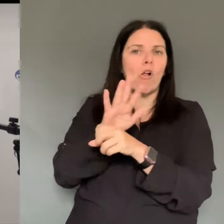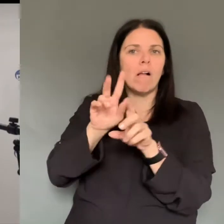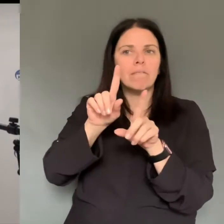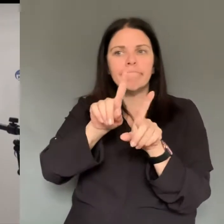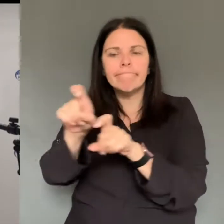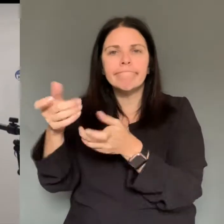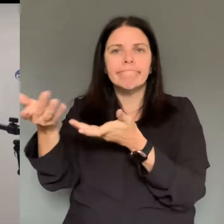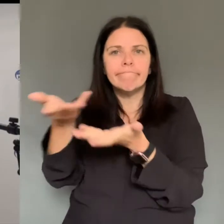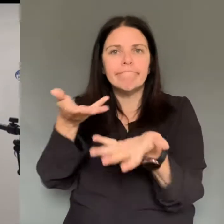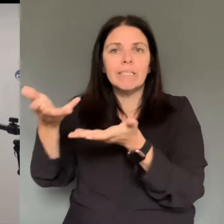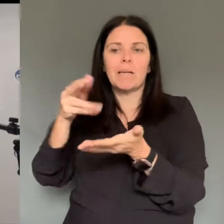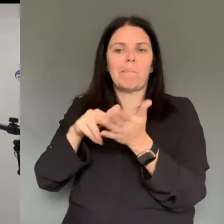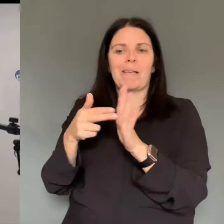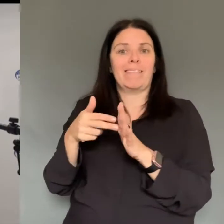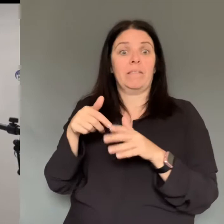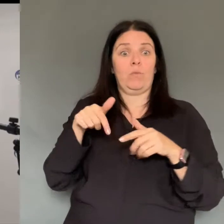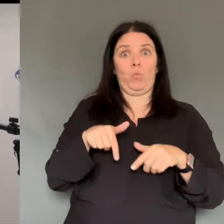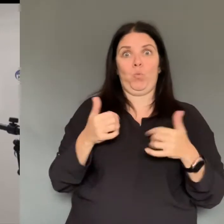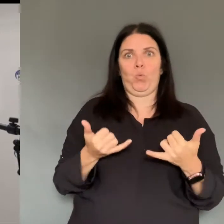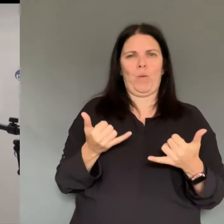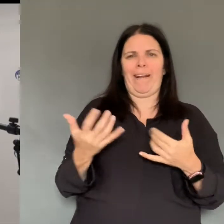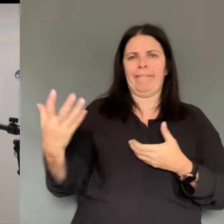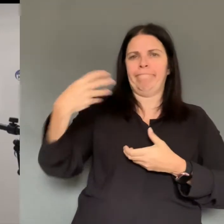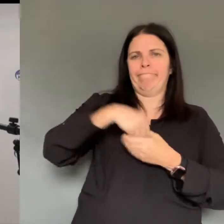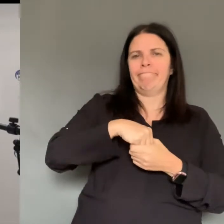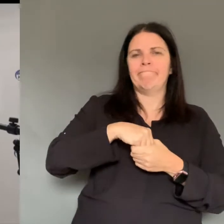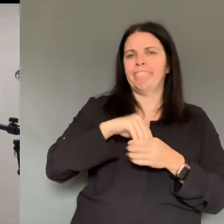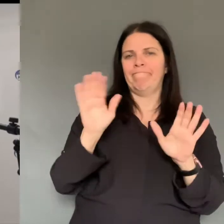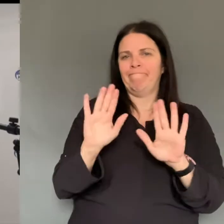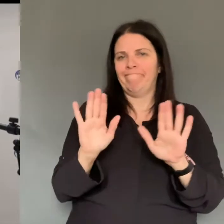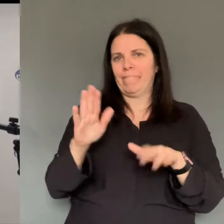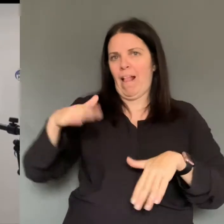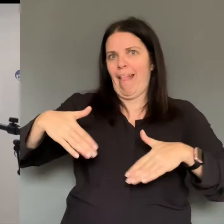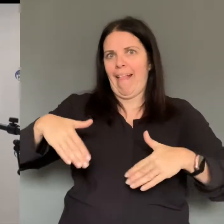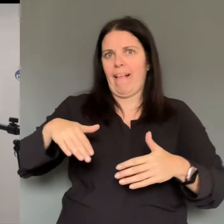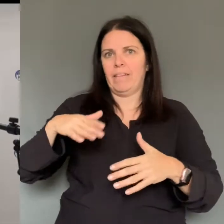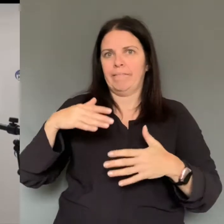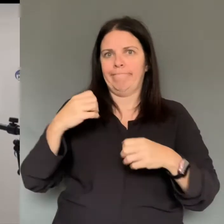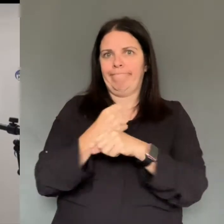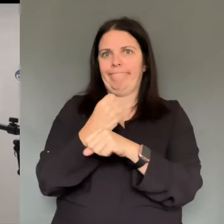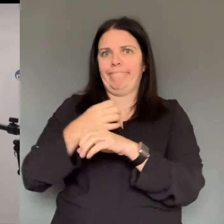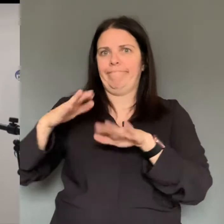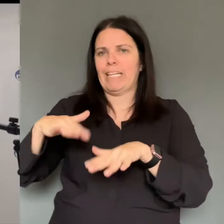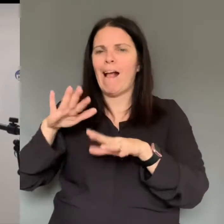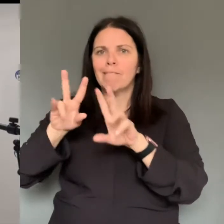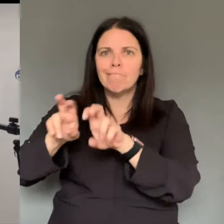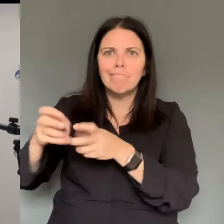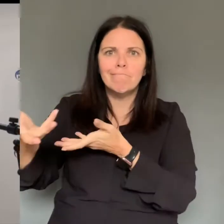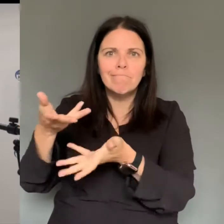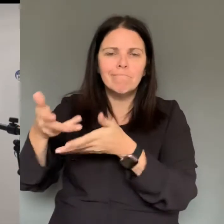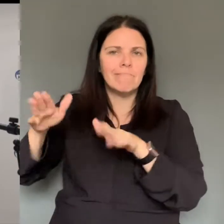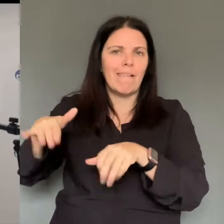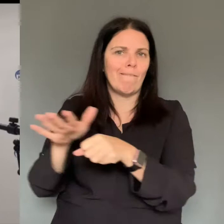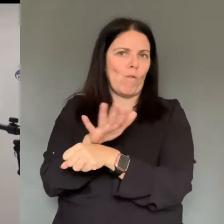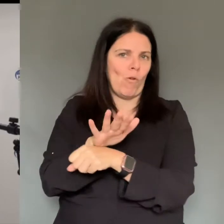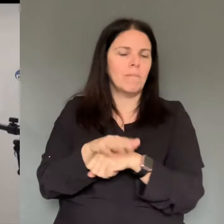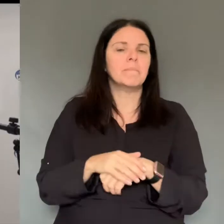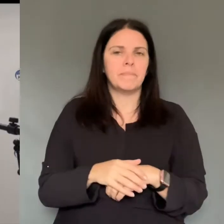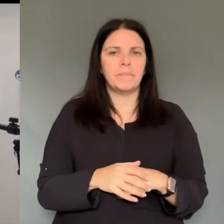measures? Sorry, better yet, is there fear? I guess on this side of the border for the frontline workers working at the